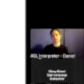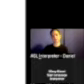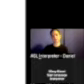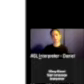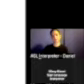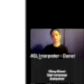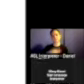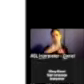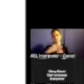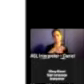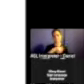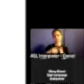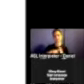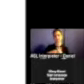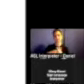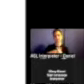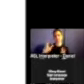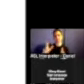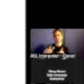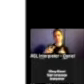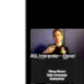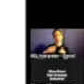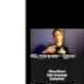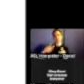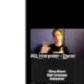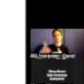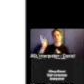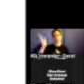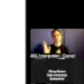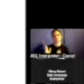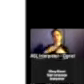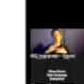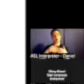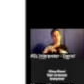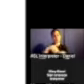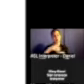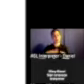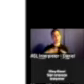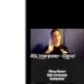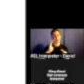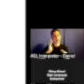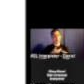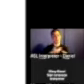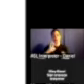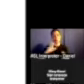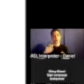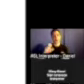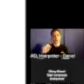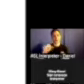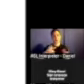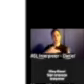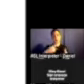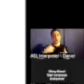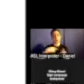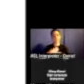Before we turn the floor over to our presenters, we would like to make all participants aware of our wellness room. NRCDV has created